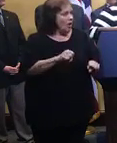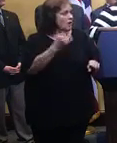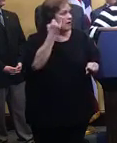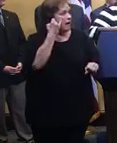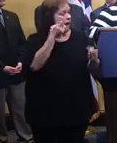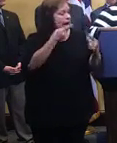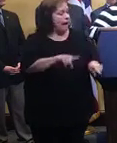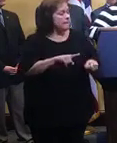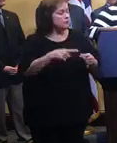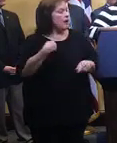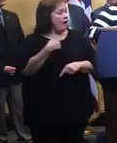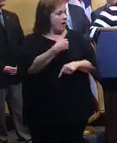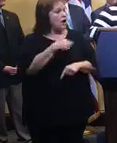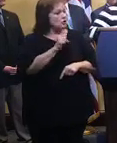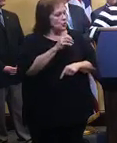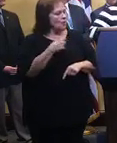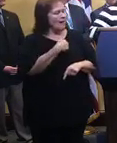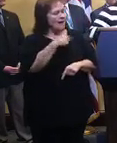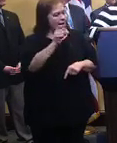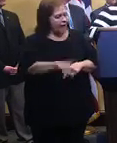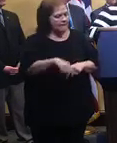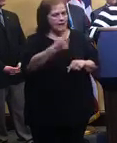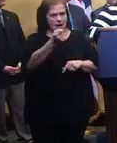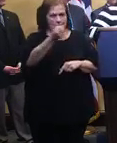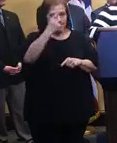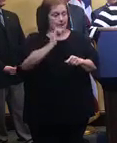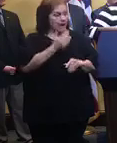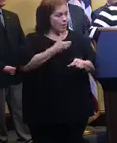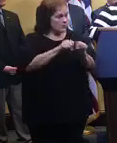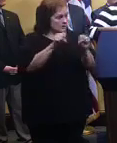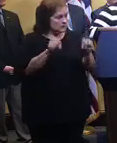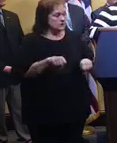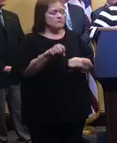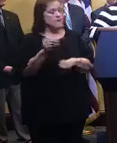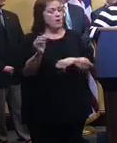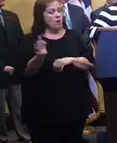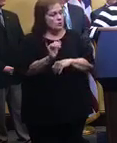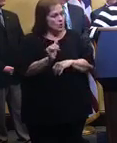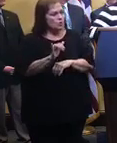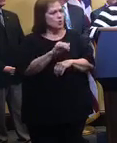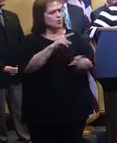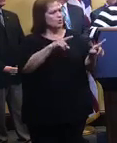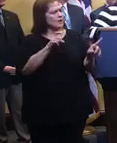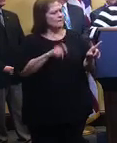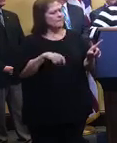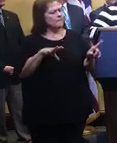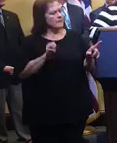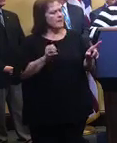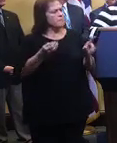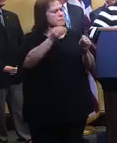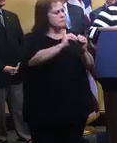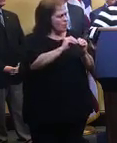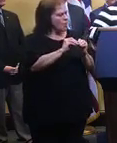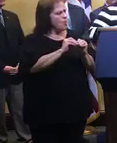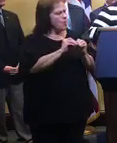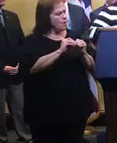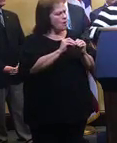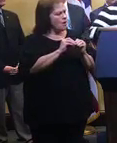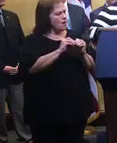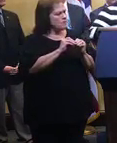action. We understand it as an entire system, but also be more responsible to the